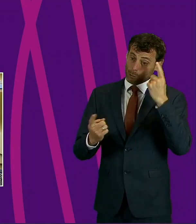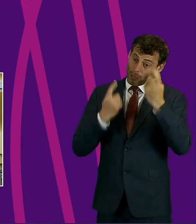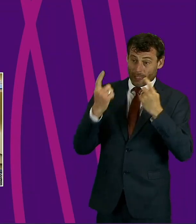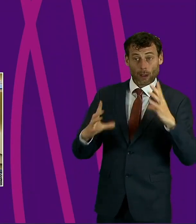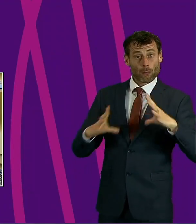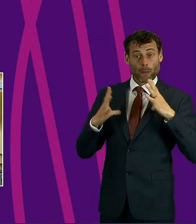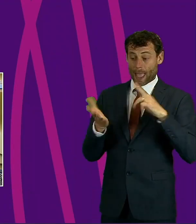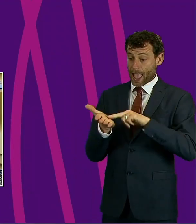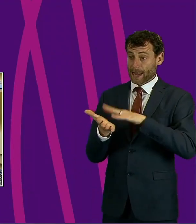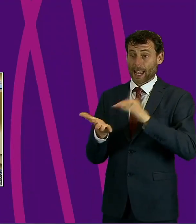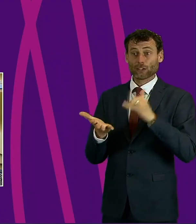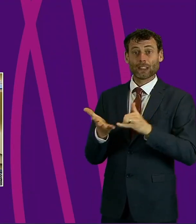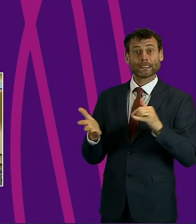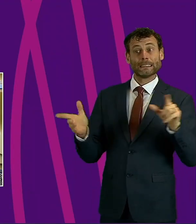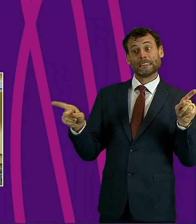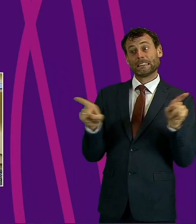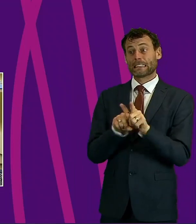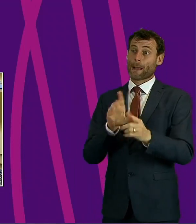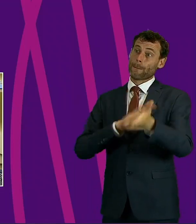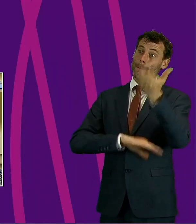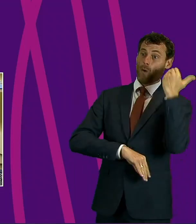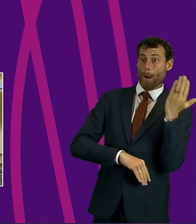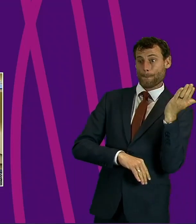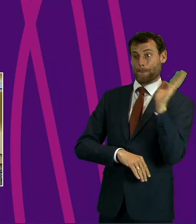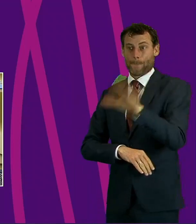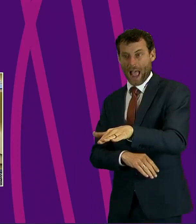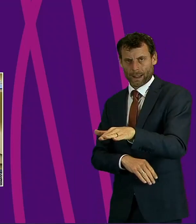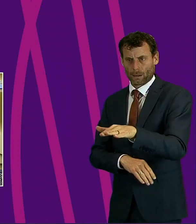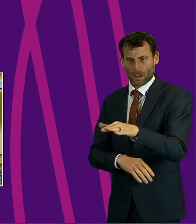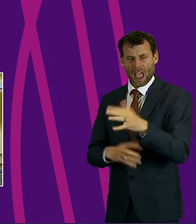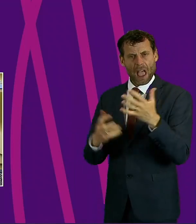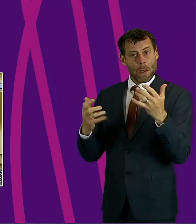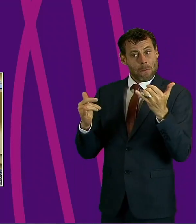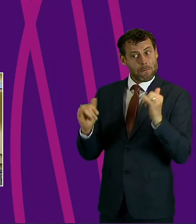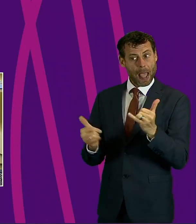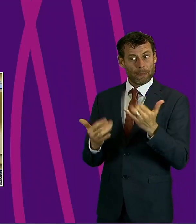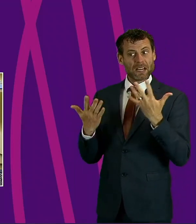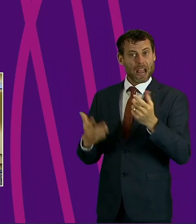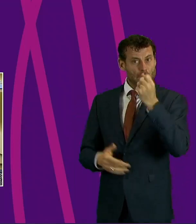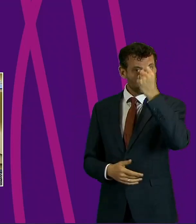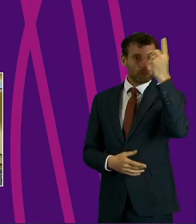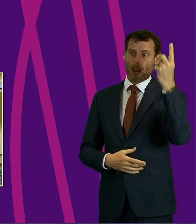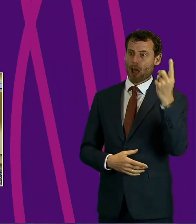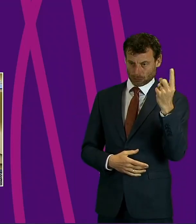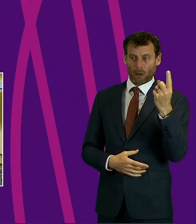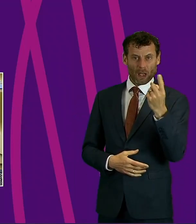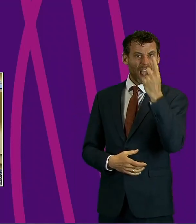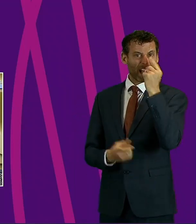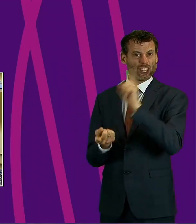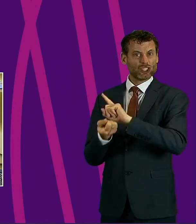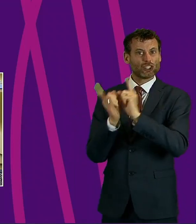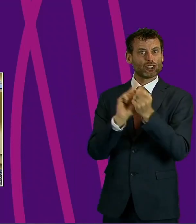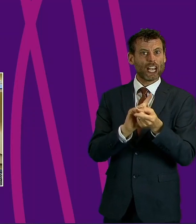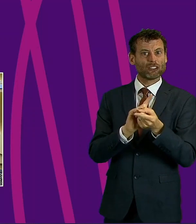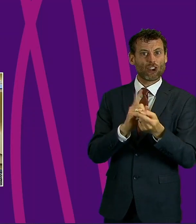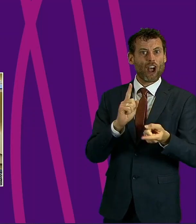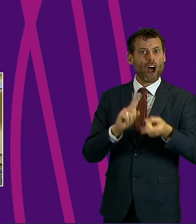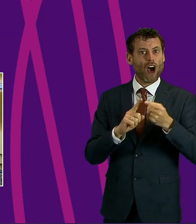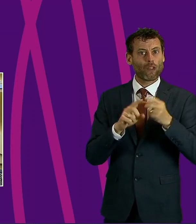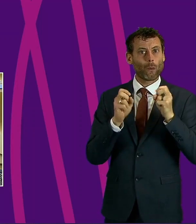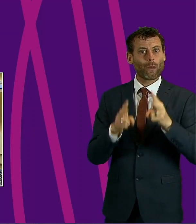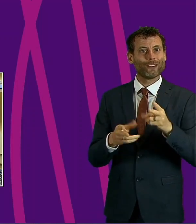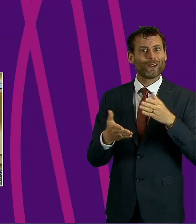a greater focus on technology, a greater focus on remote consultations. In some cases, we may want to continue operating like that